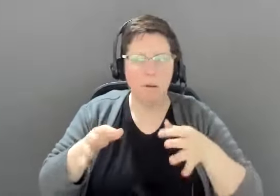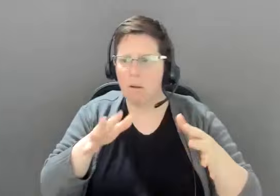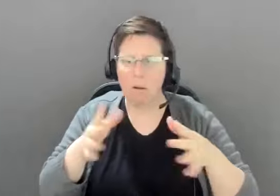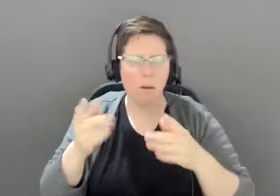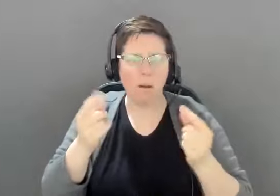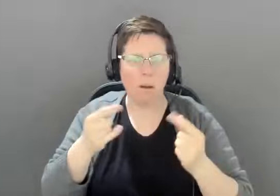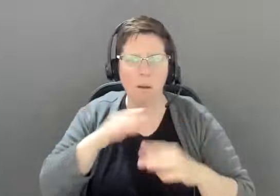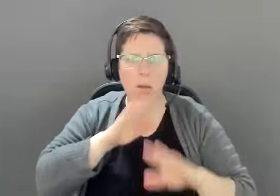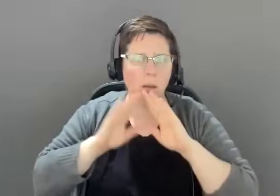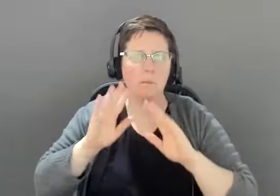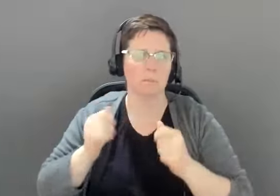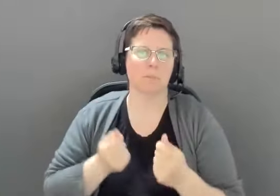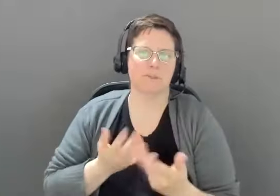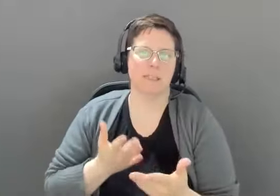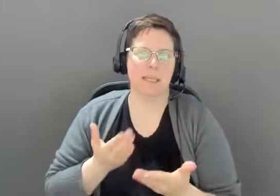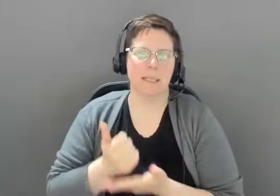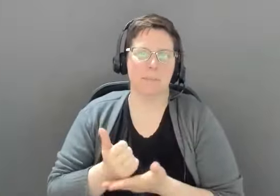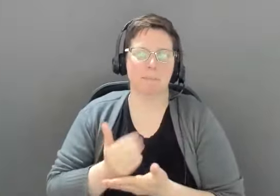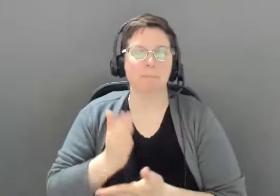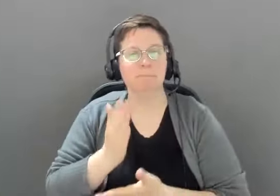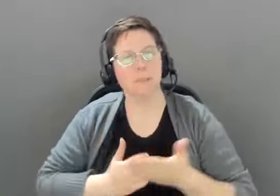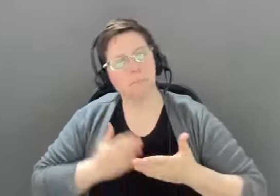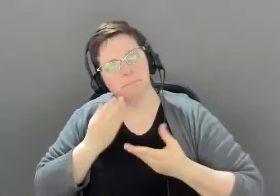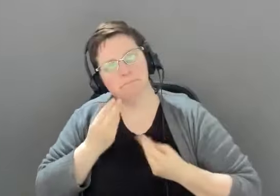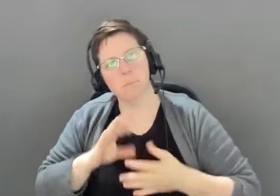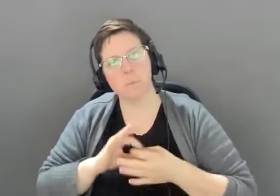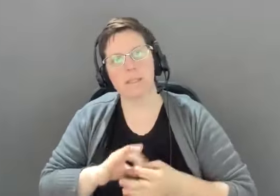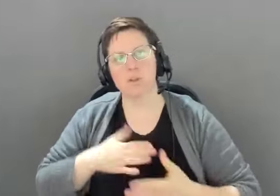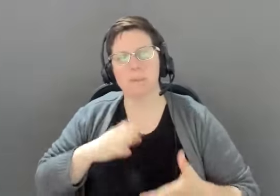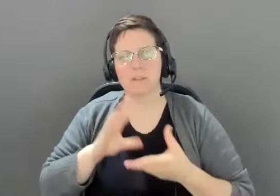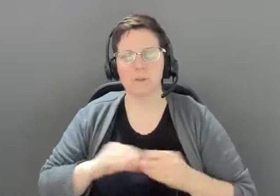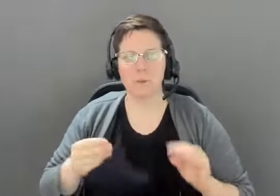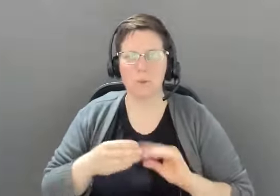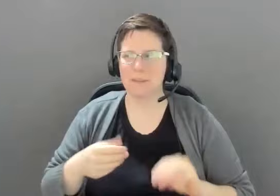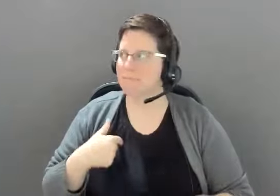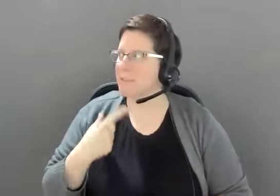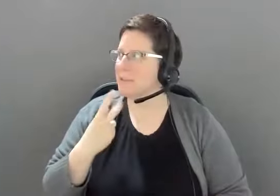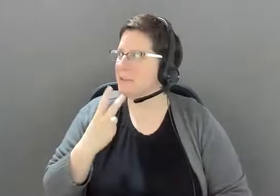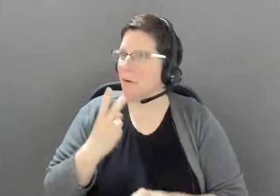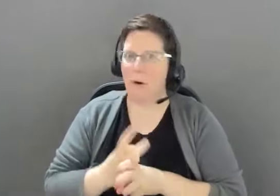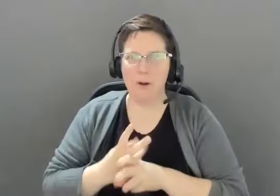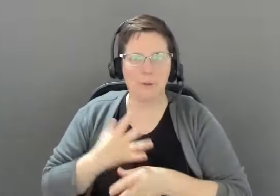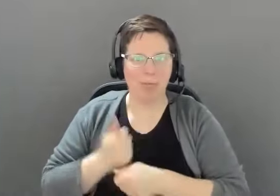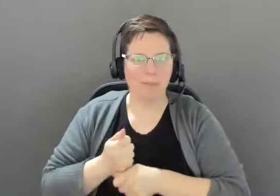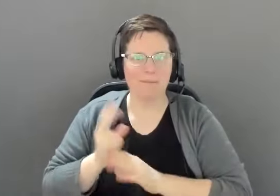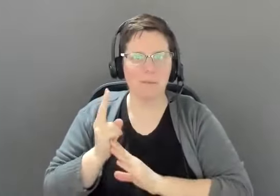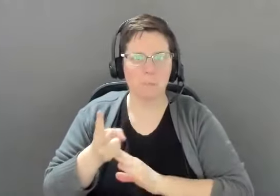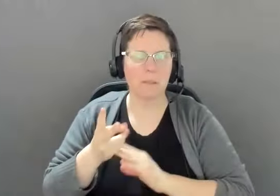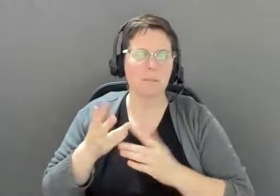about my publication ban story. It's always hard to sort of trim it up in 2.5 minutes, but I'm going to do my best. So on